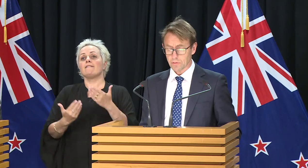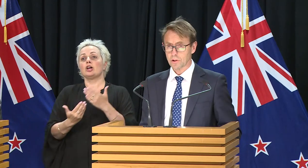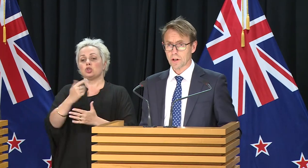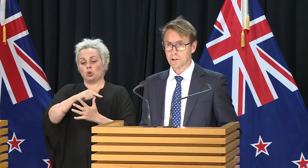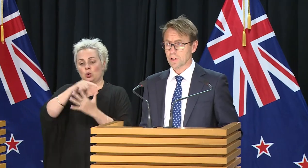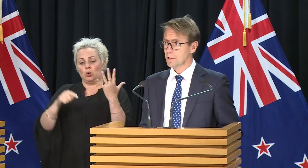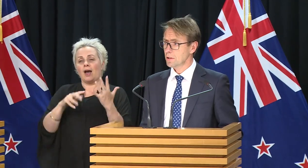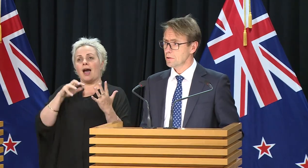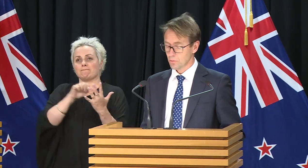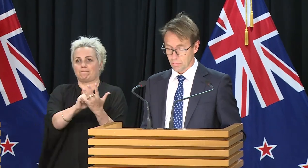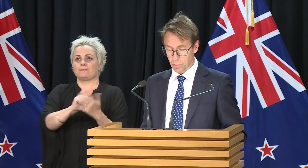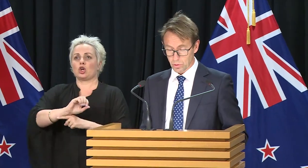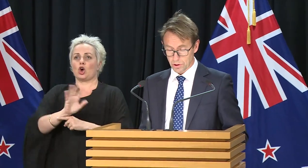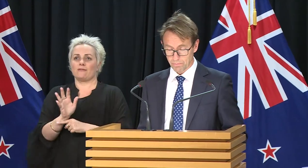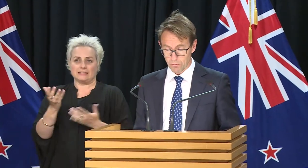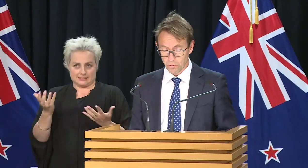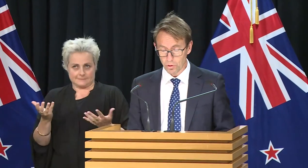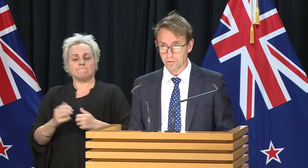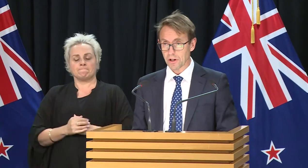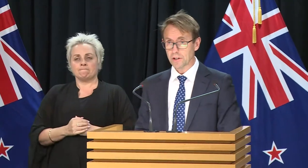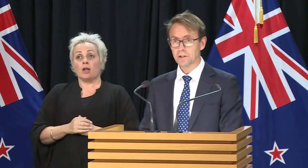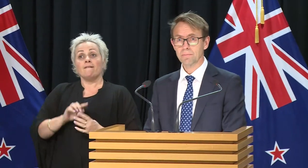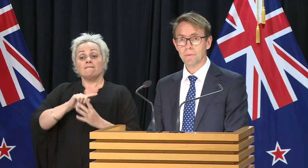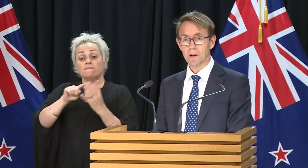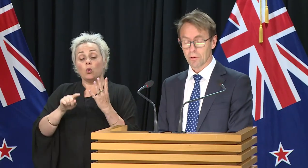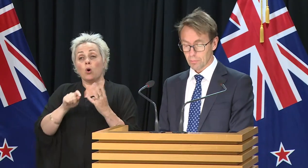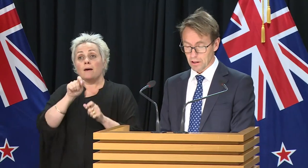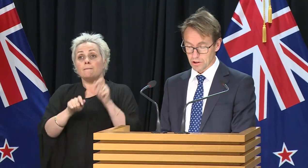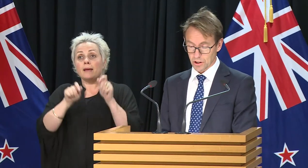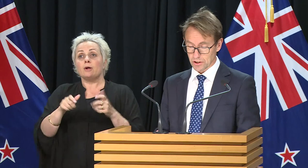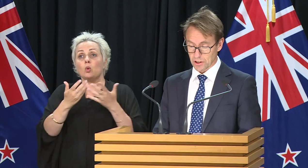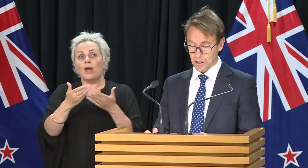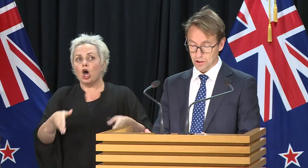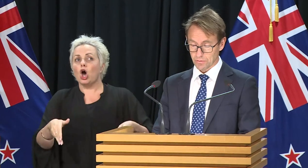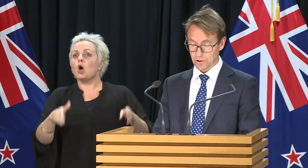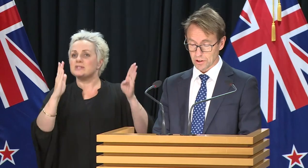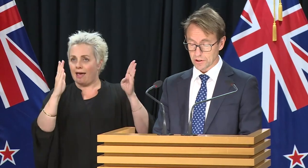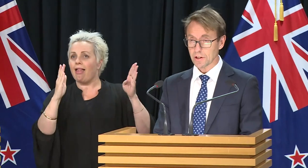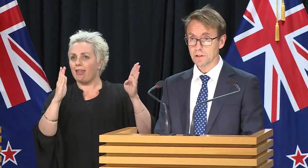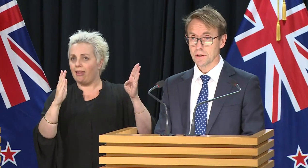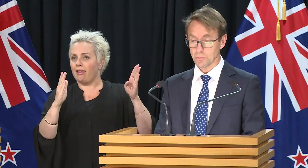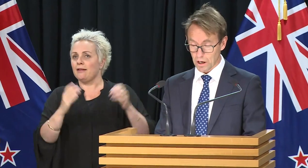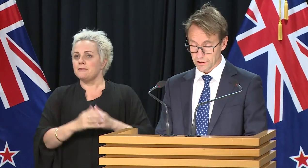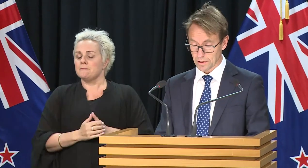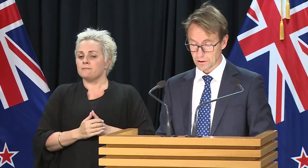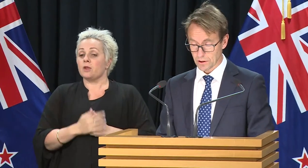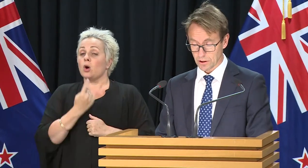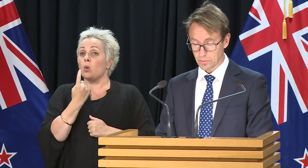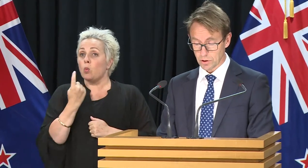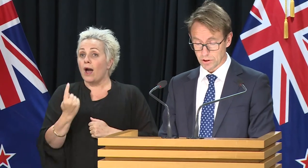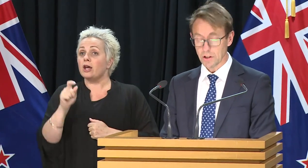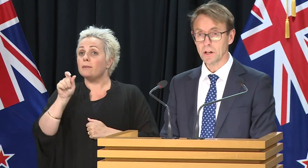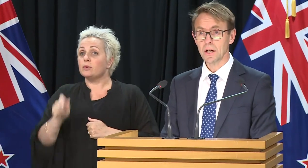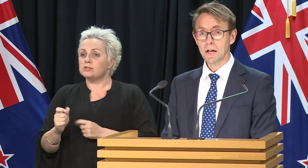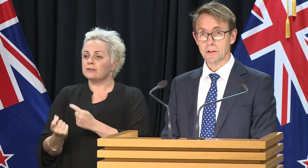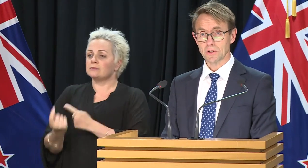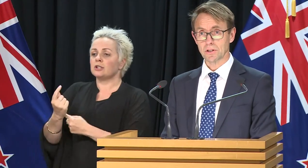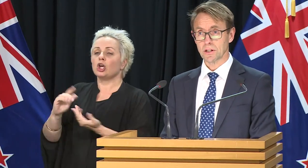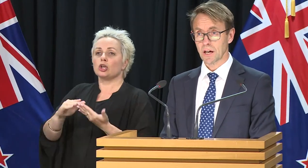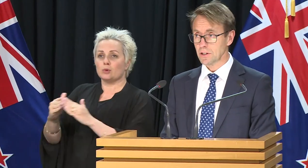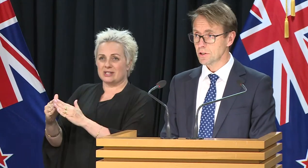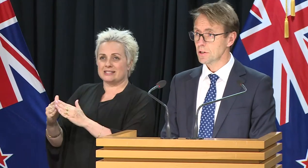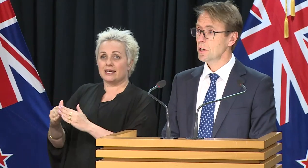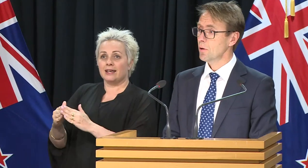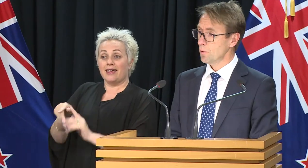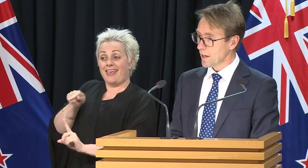of COVID-19 to report. Four of these are at managed isolation facilities. One is in the community, and this